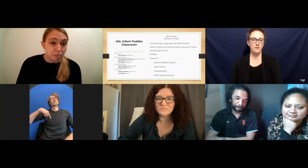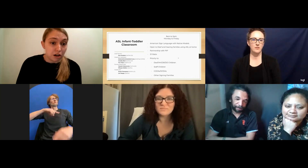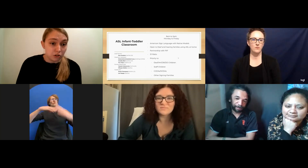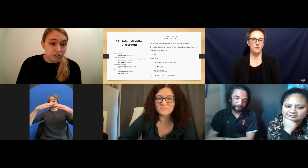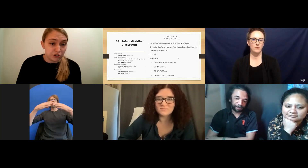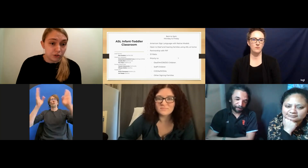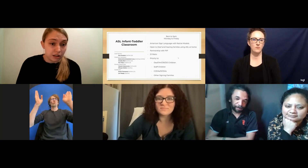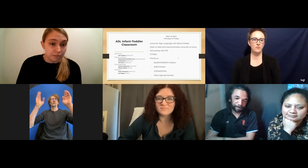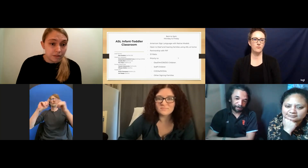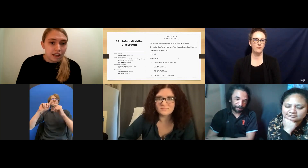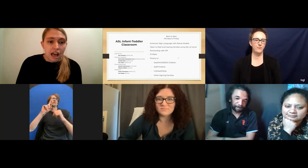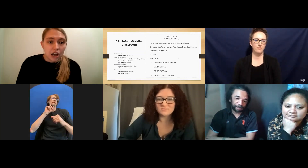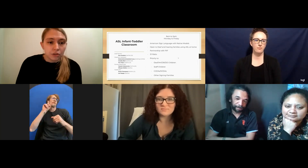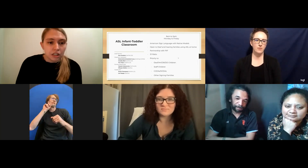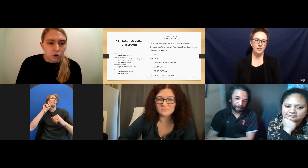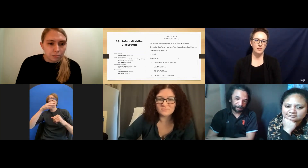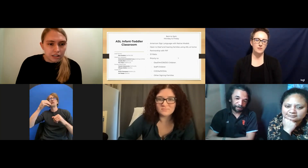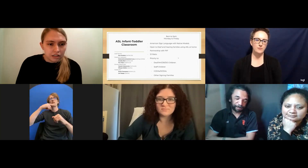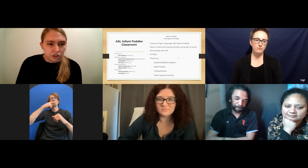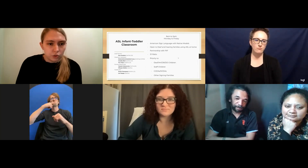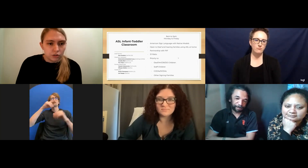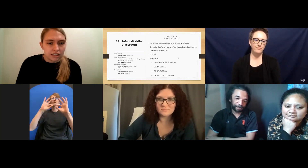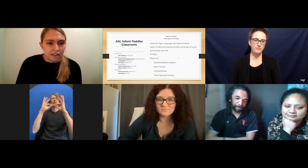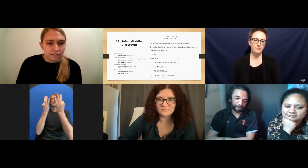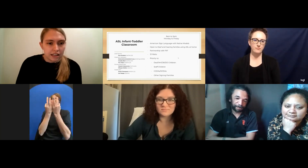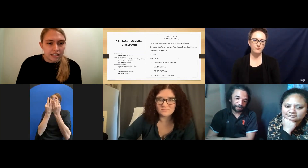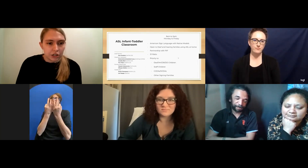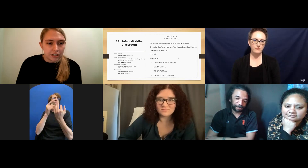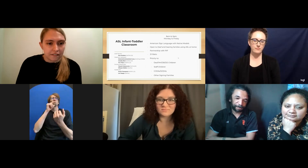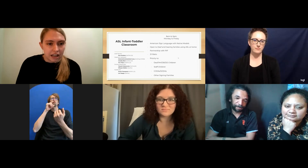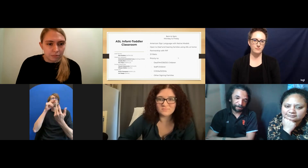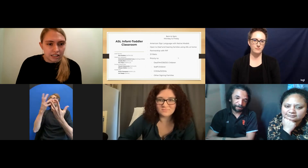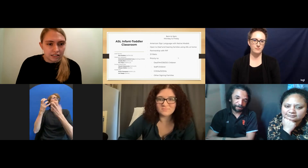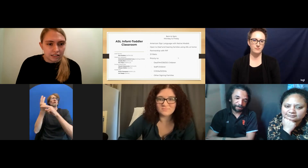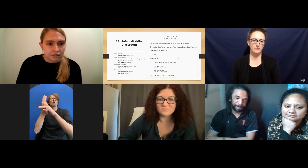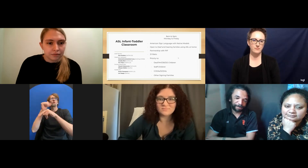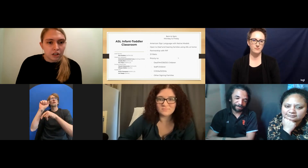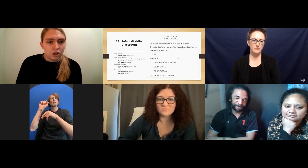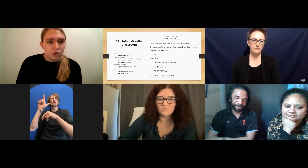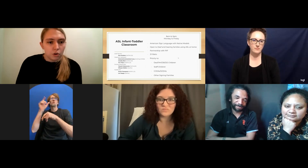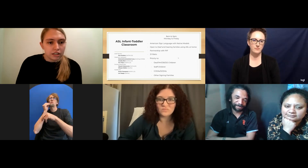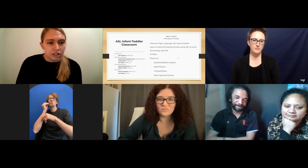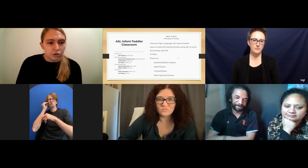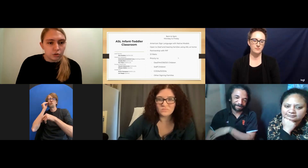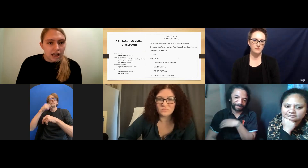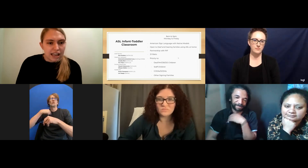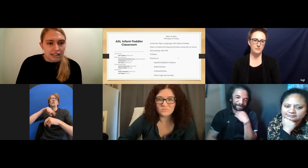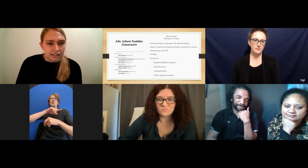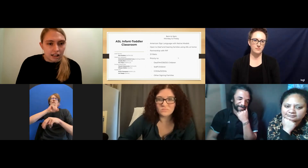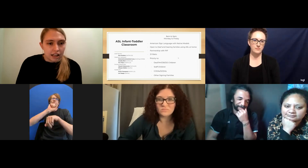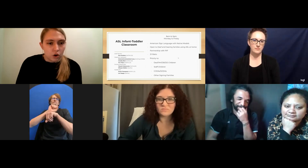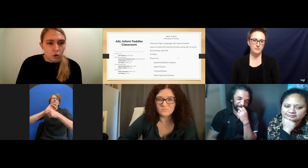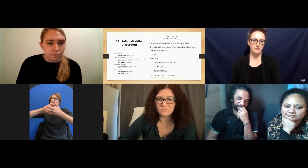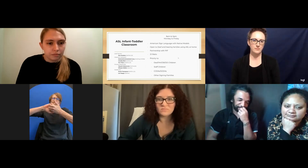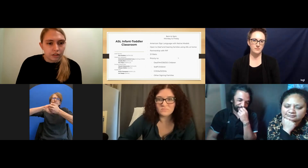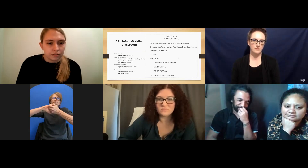language modeled to them out in the open to deaf and hearing families who want to use